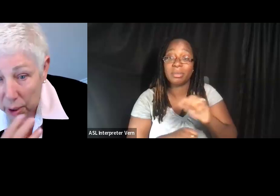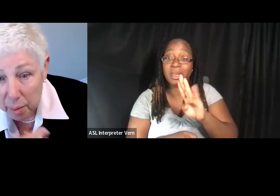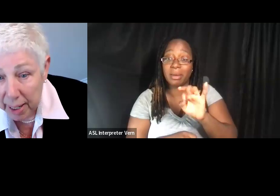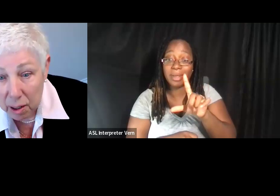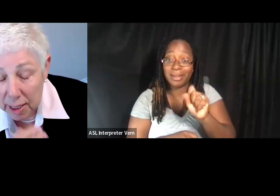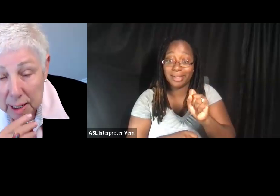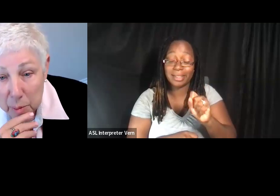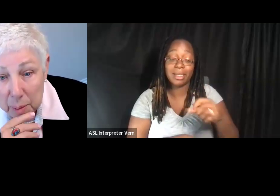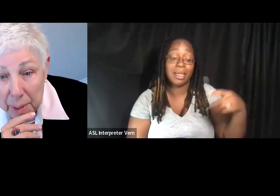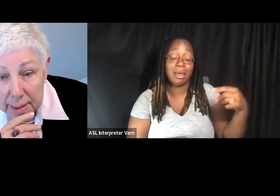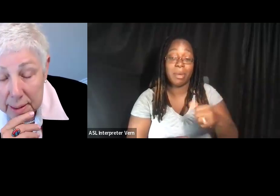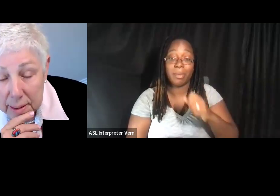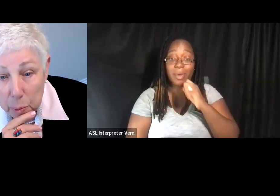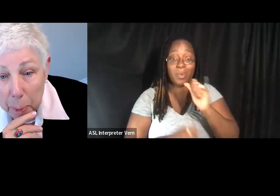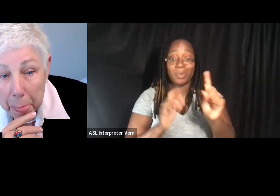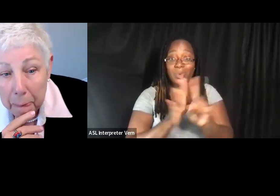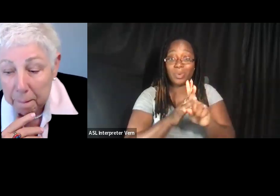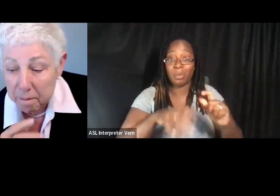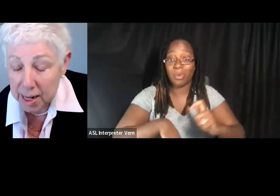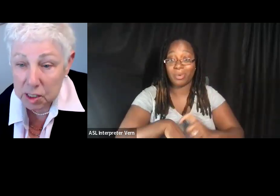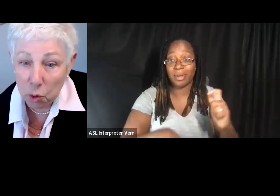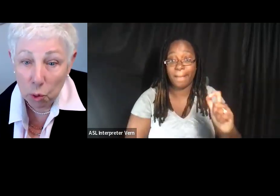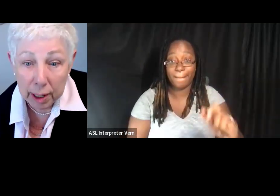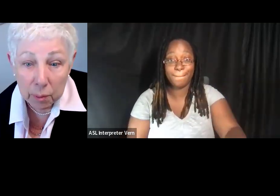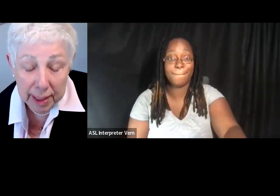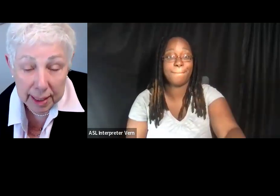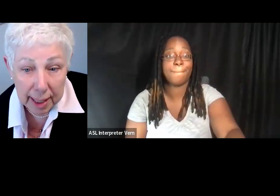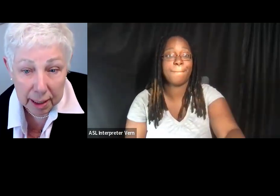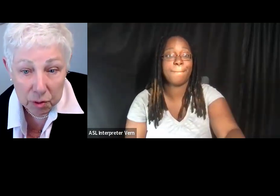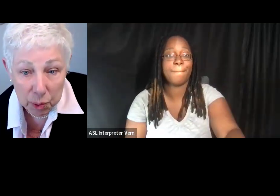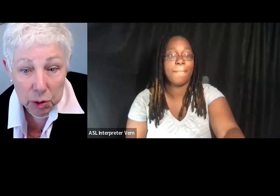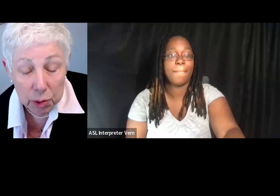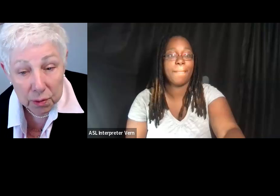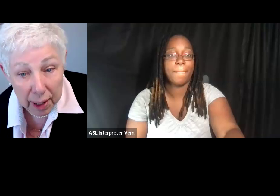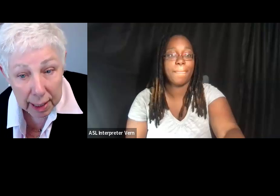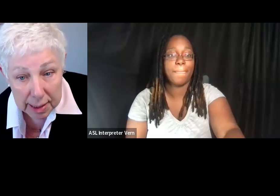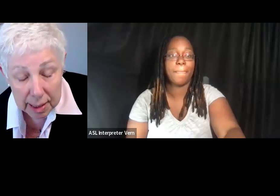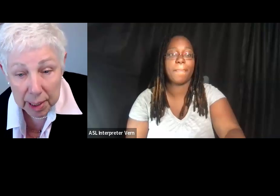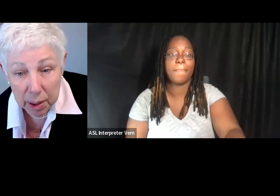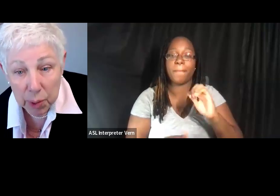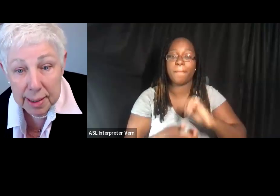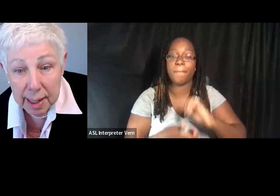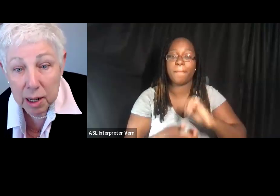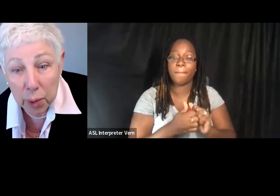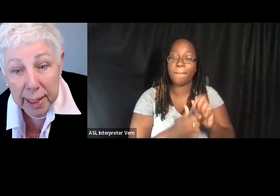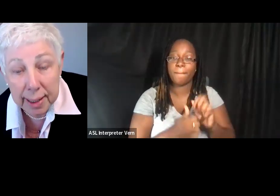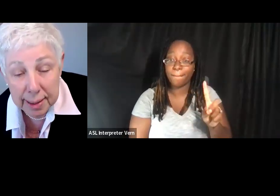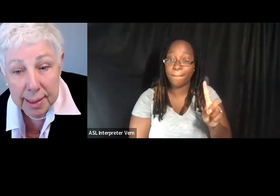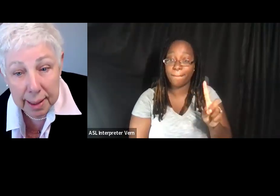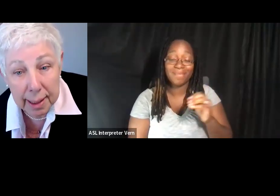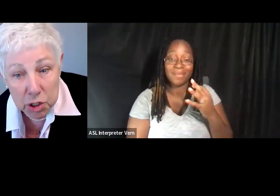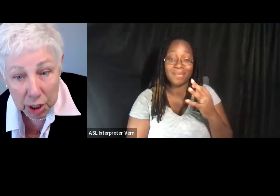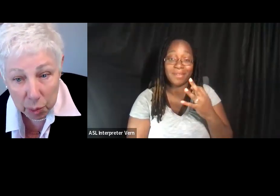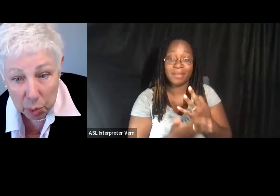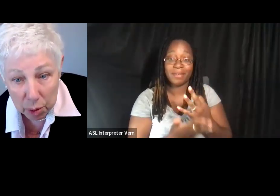payments weren't coming in on a timely basis. And so working with the executive director and the finance committee, we decided we need to